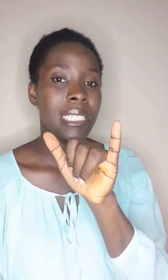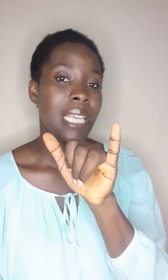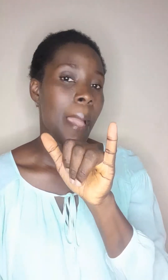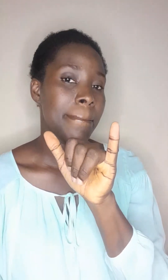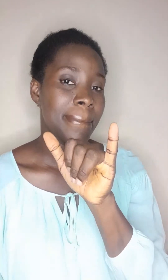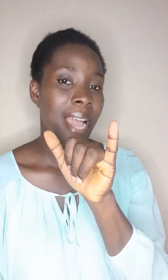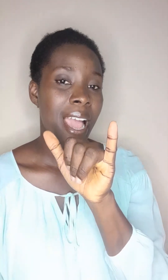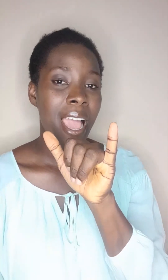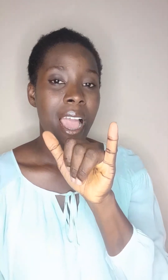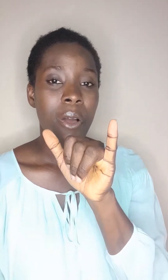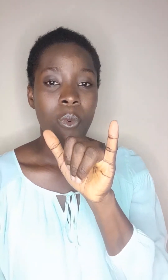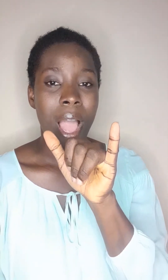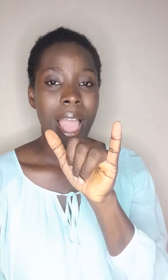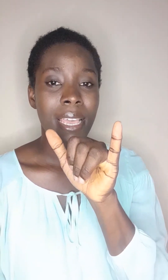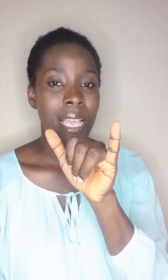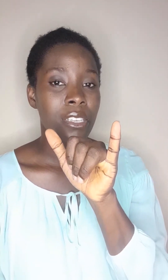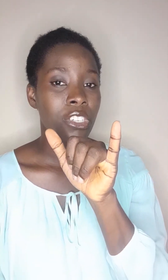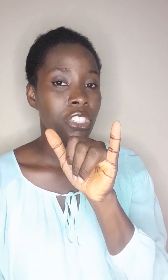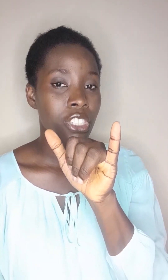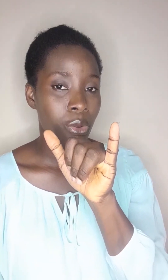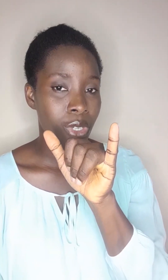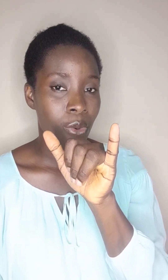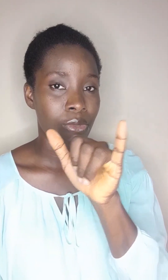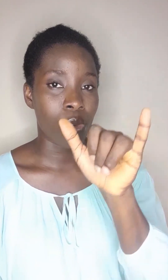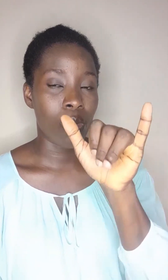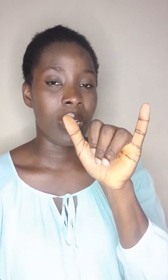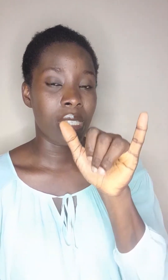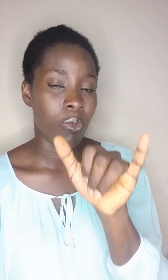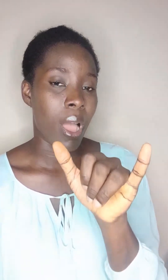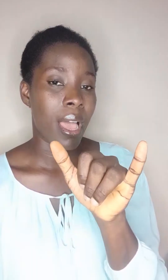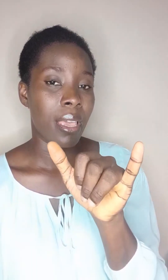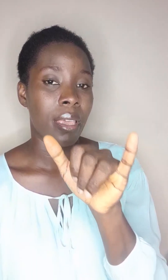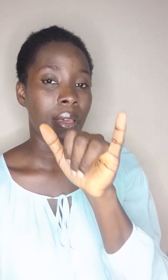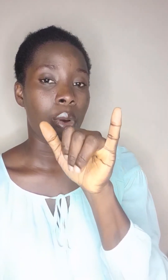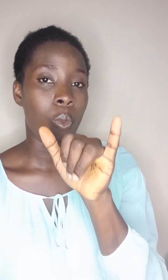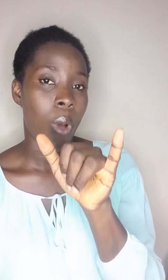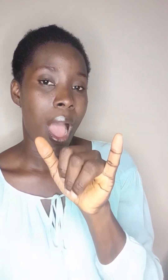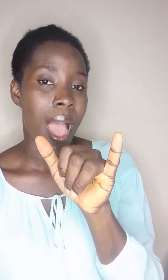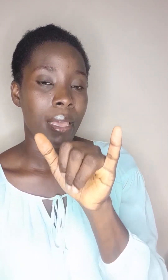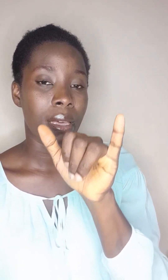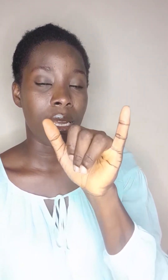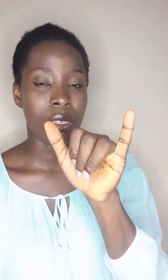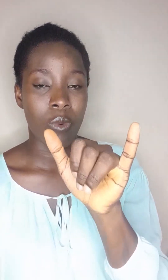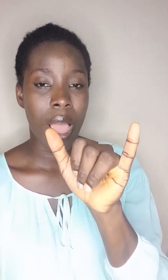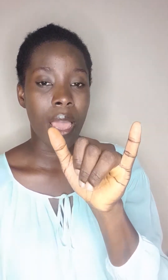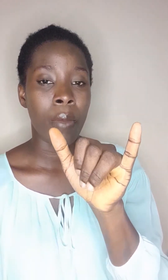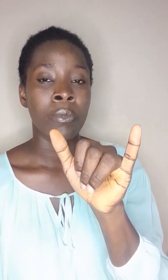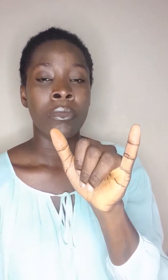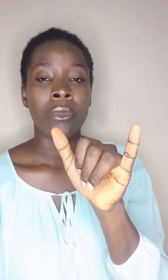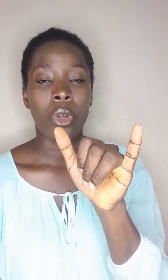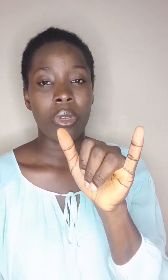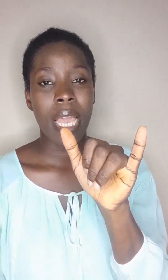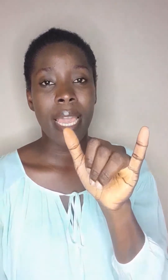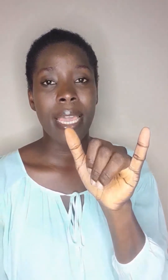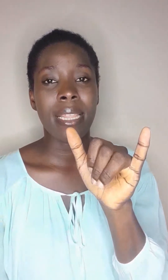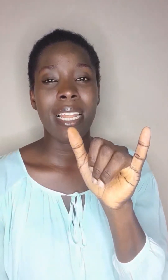yap. Y as a yo-yo. So letter Y, letter Y. Okay, and the